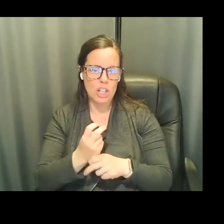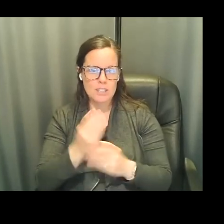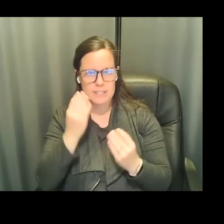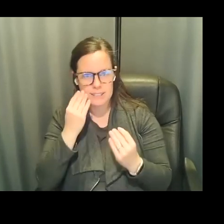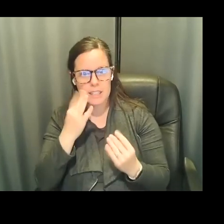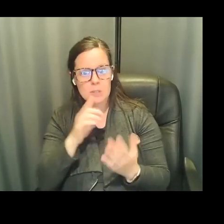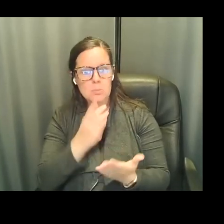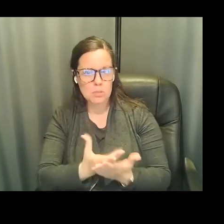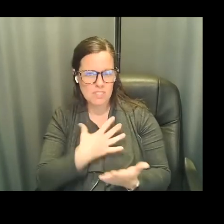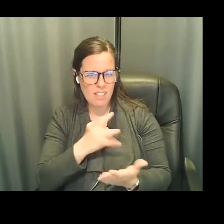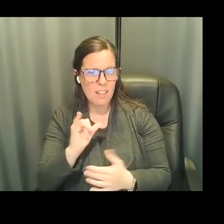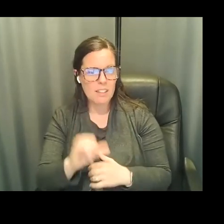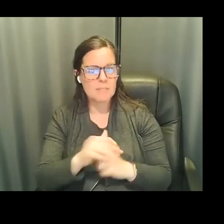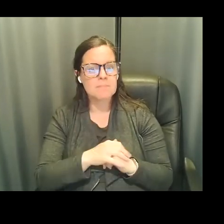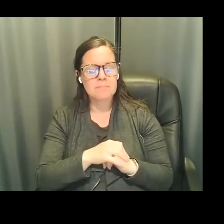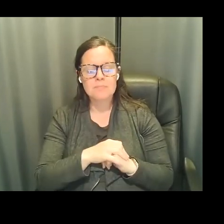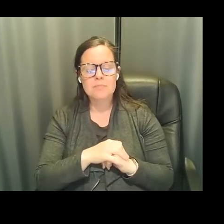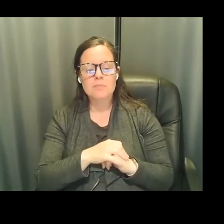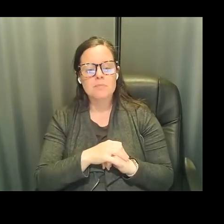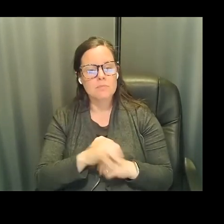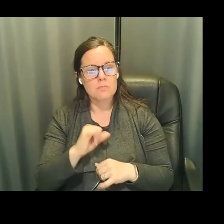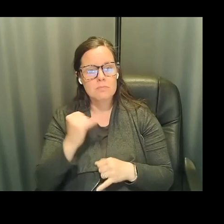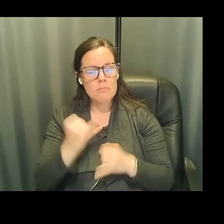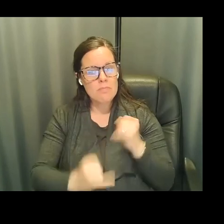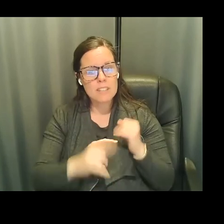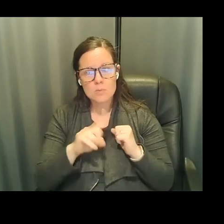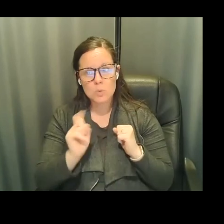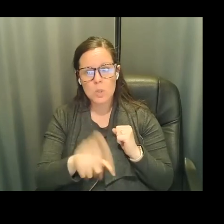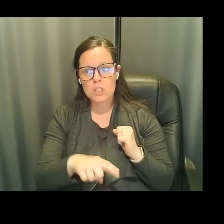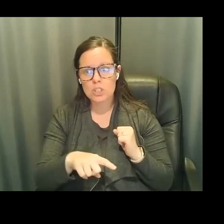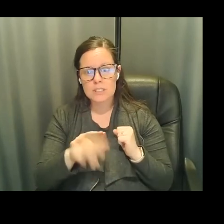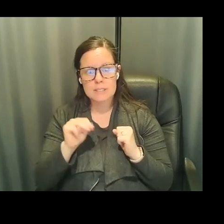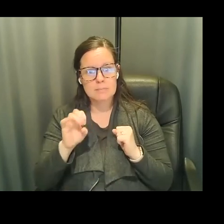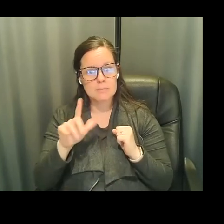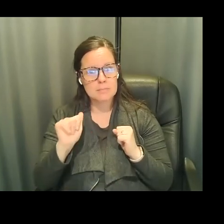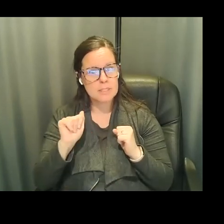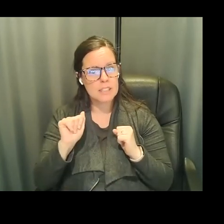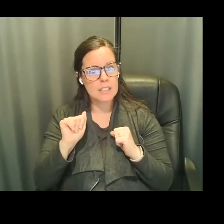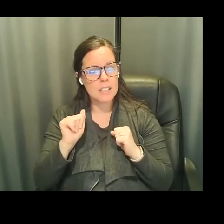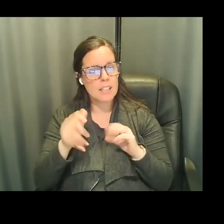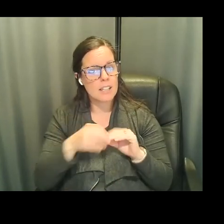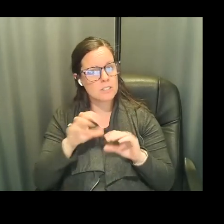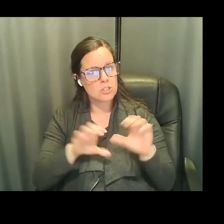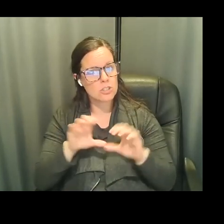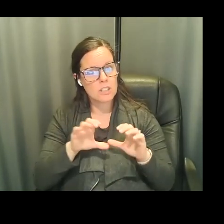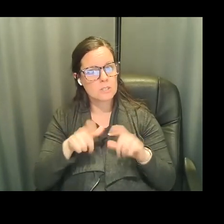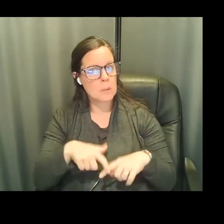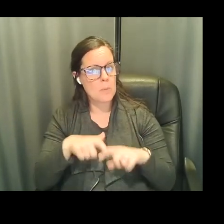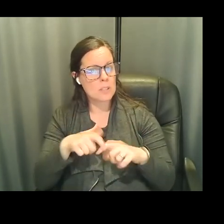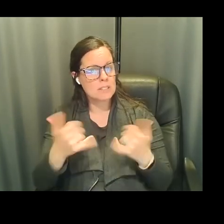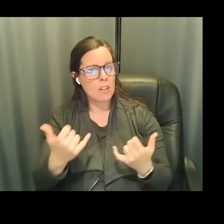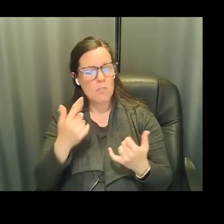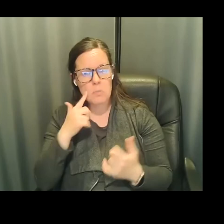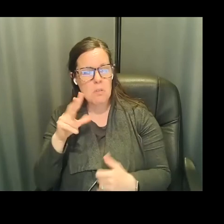that. That is the last of the questions that the media have put into the chat. Let's pause here just for about